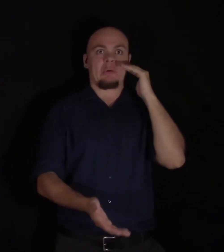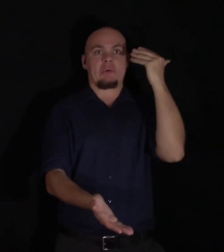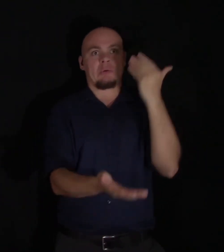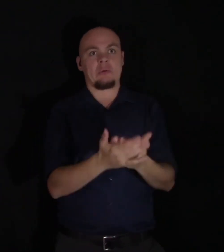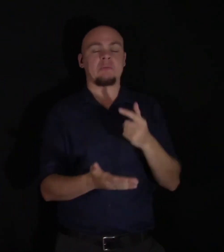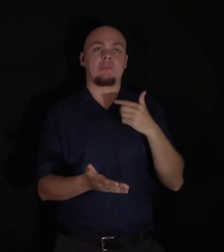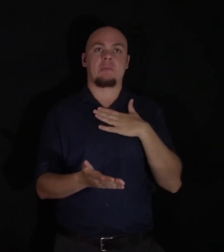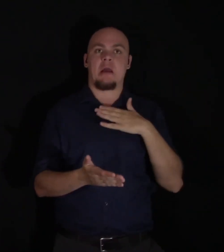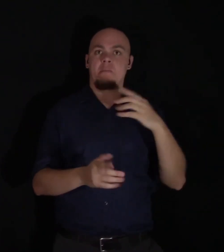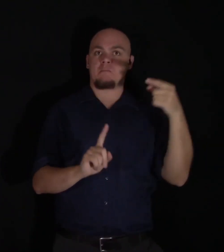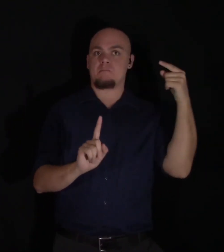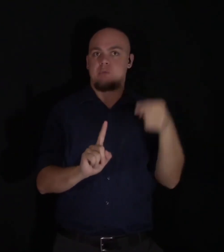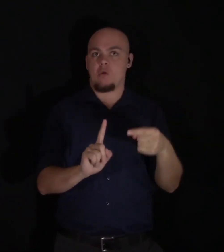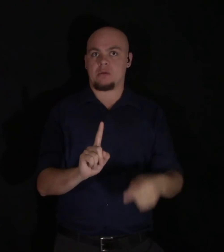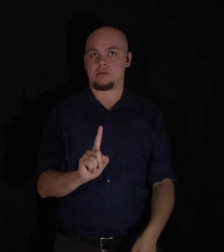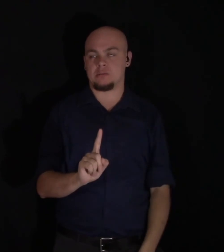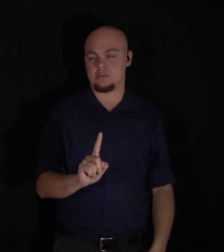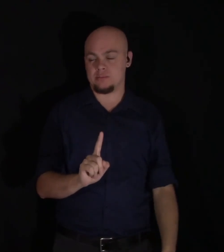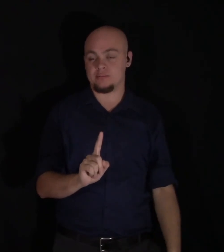point.